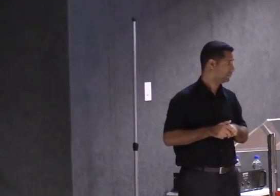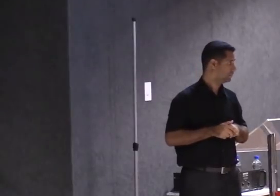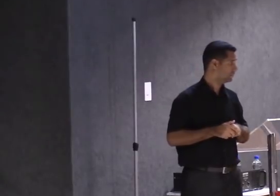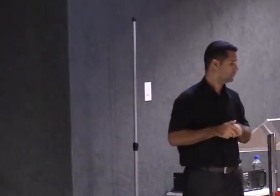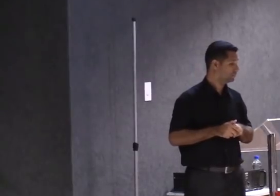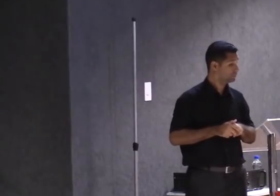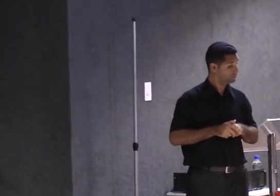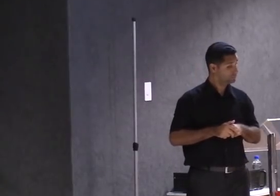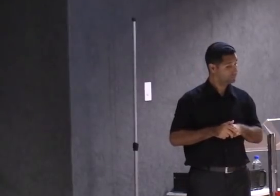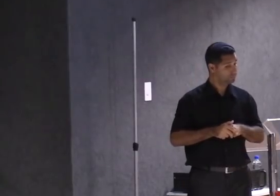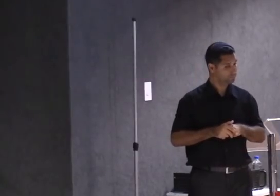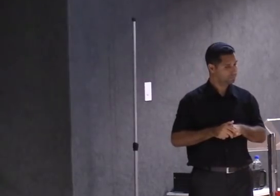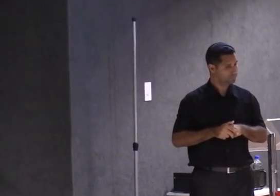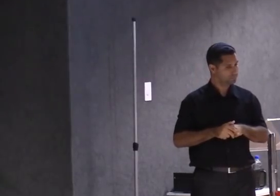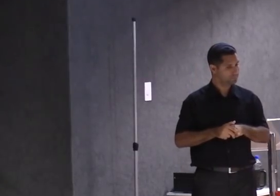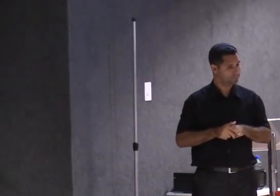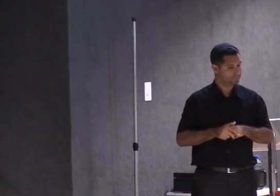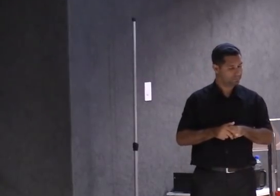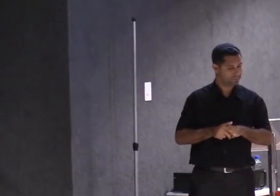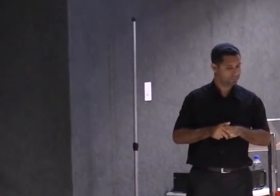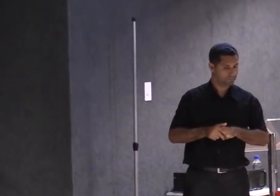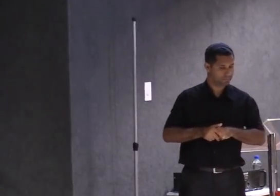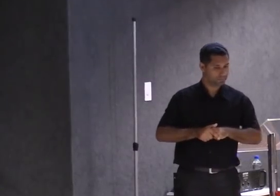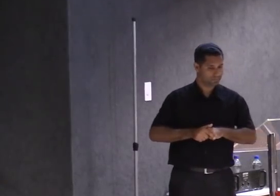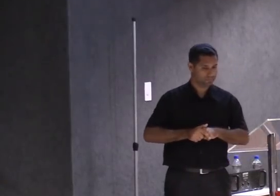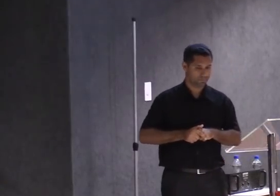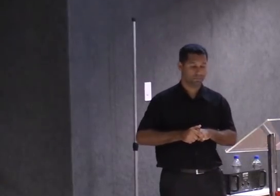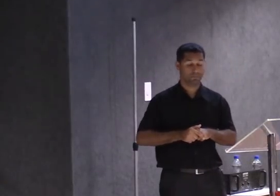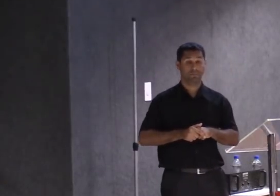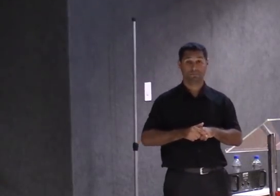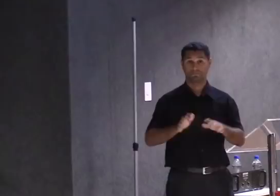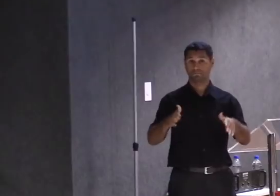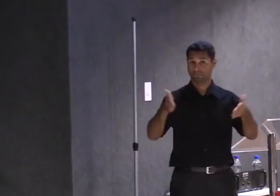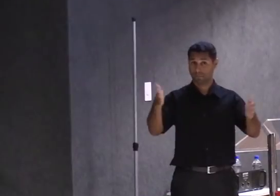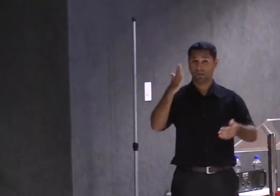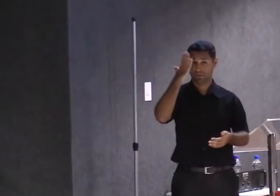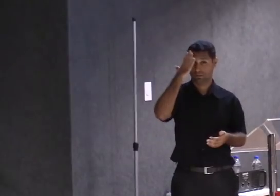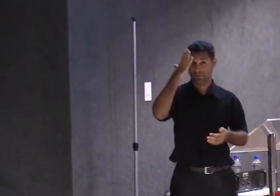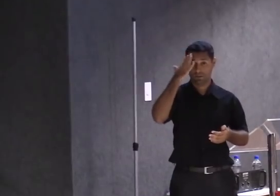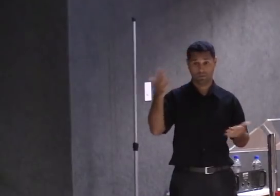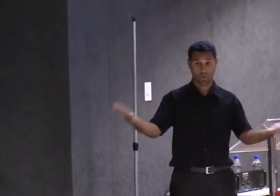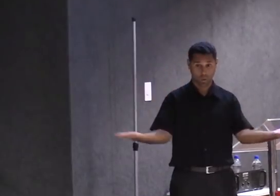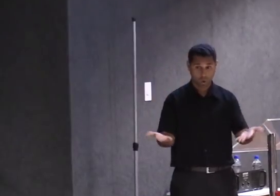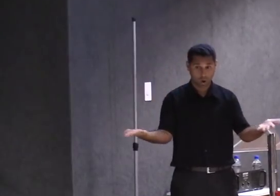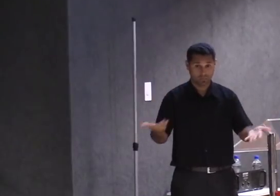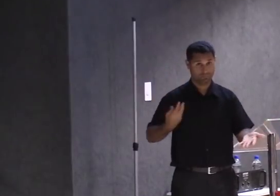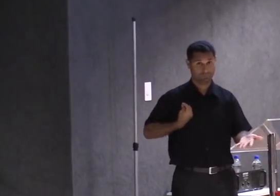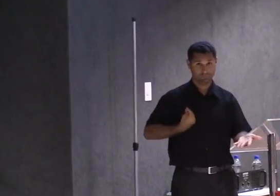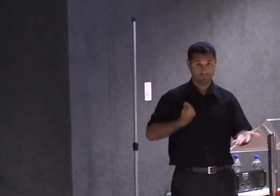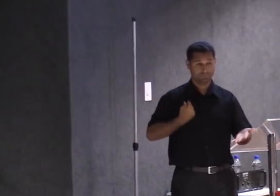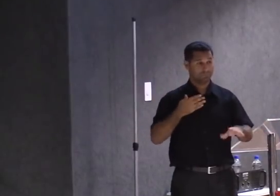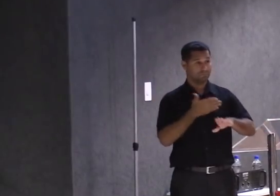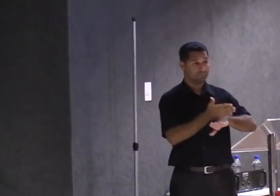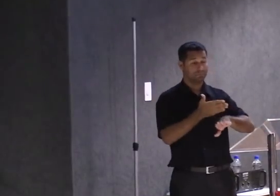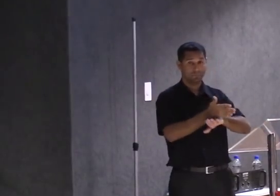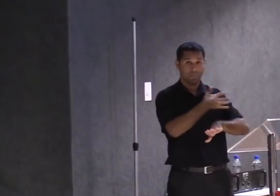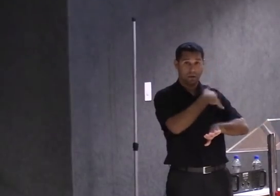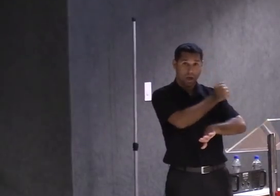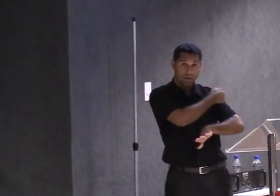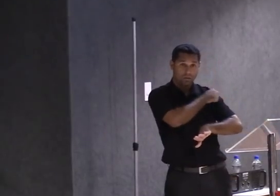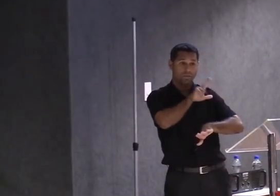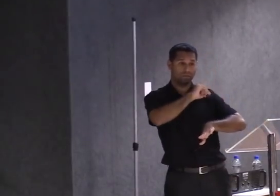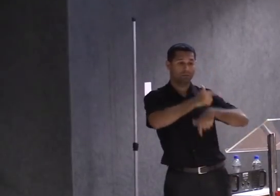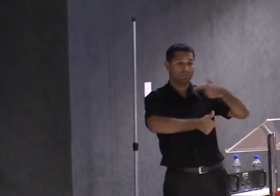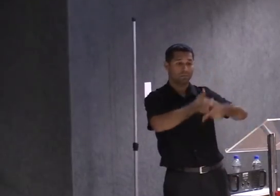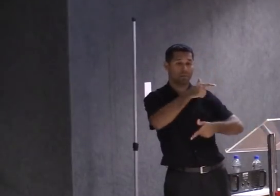in the world that we are living at the moment. Então a gente também sabe que o mundo que nossos estudantes vão